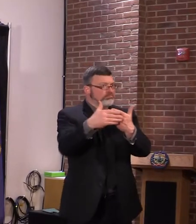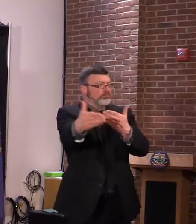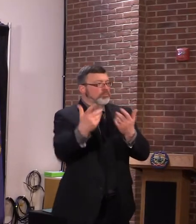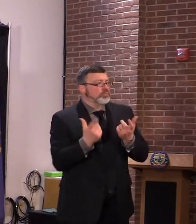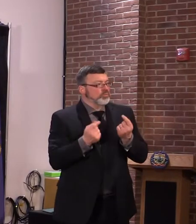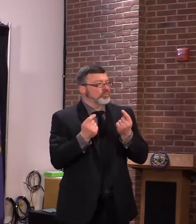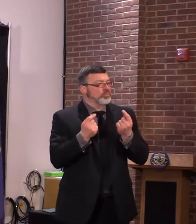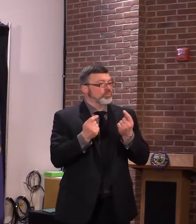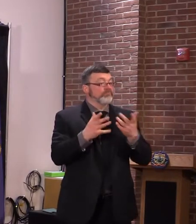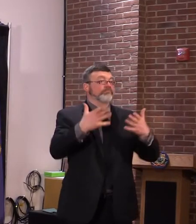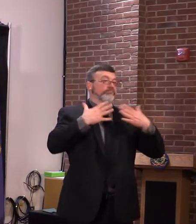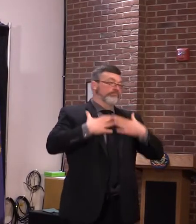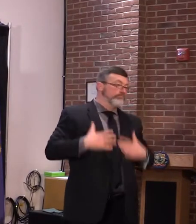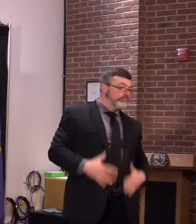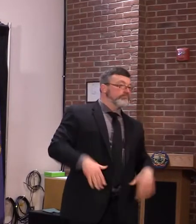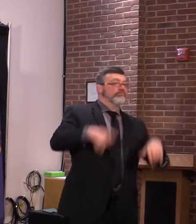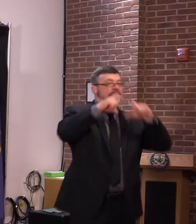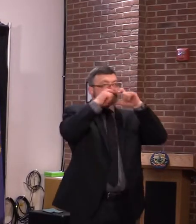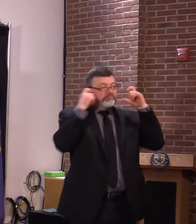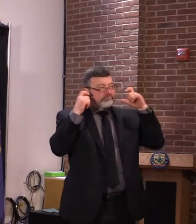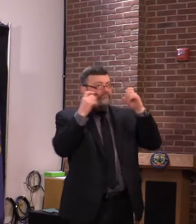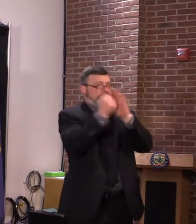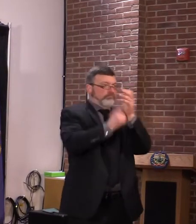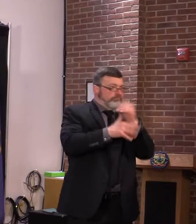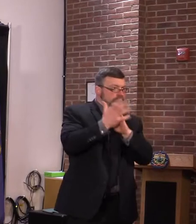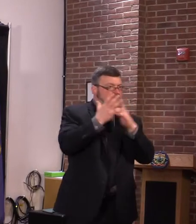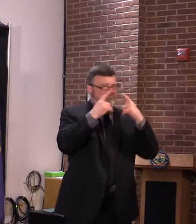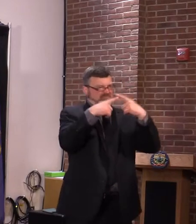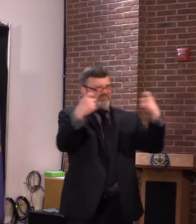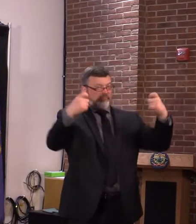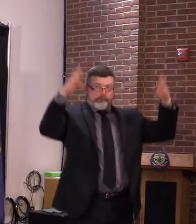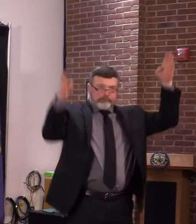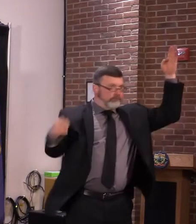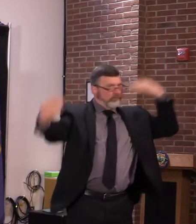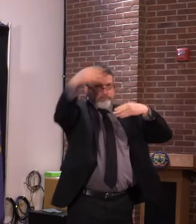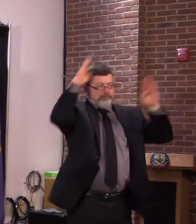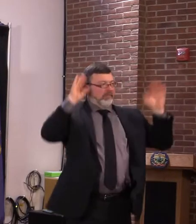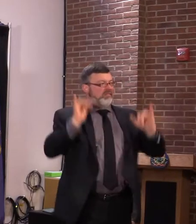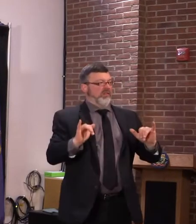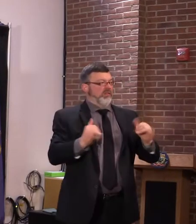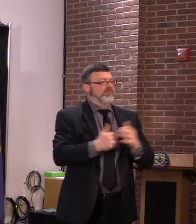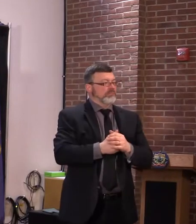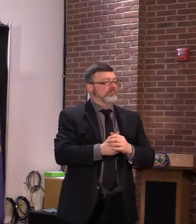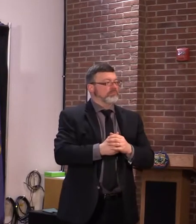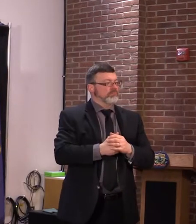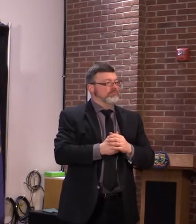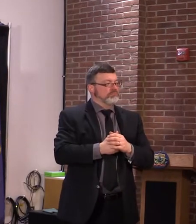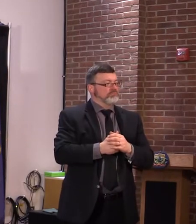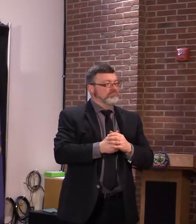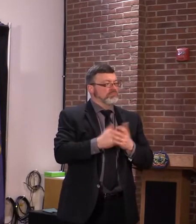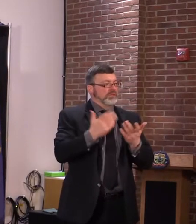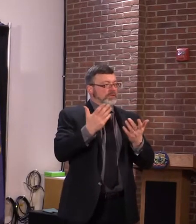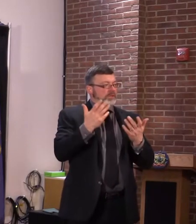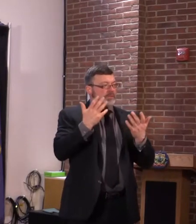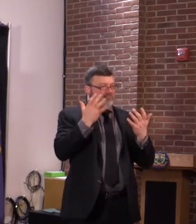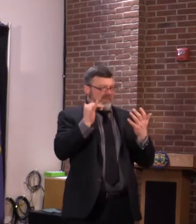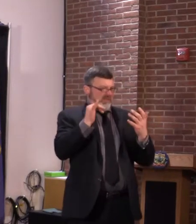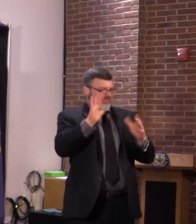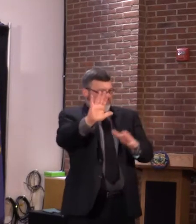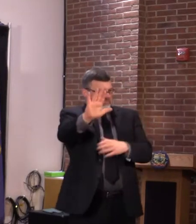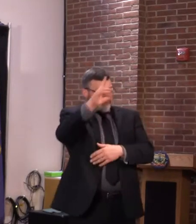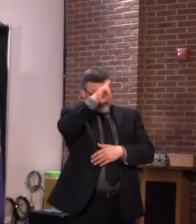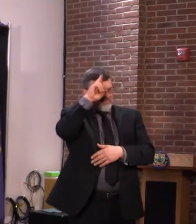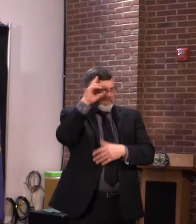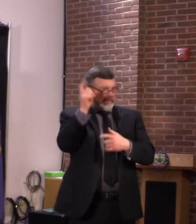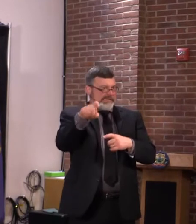exposure? All other aspects of hospitalization remain important for both groups. Now, while we